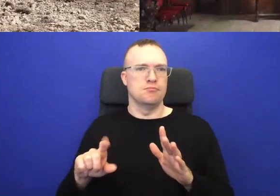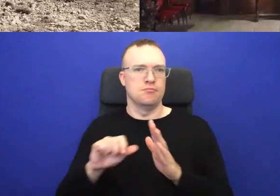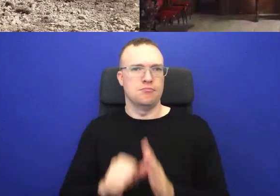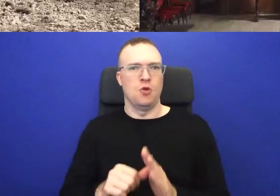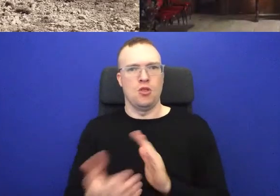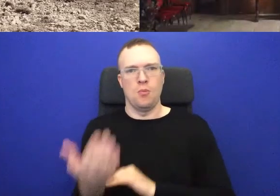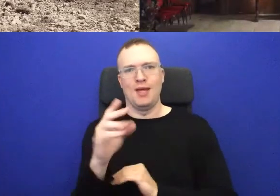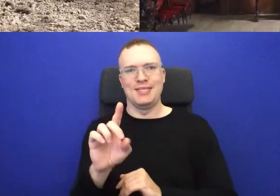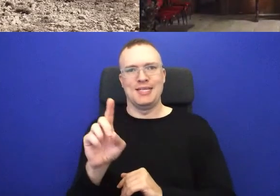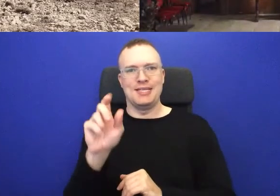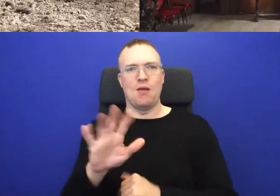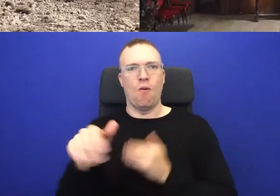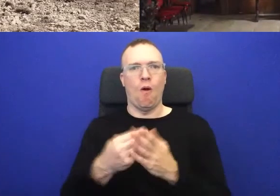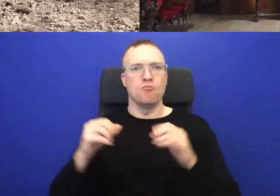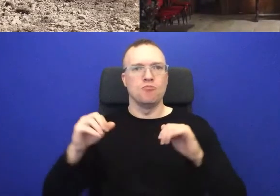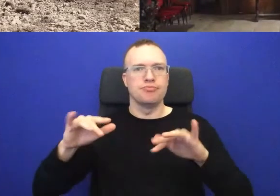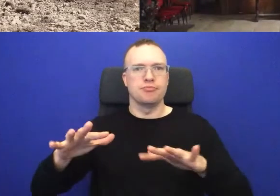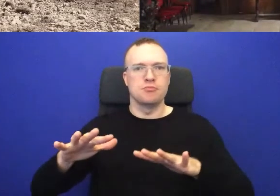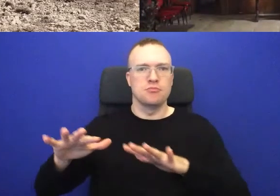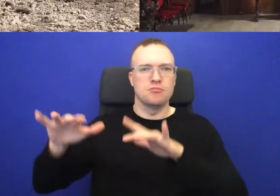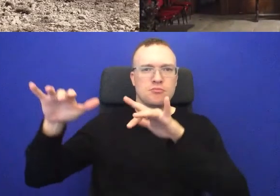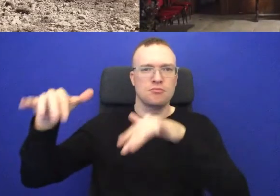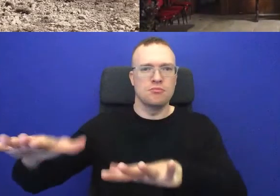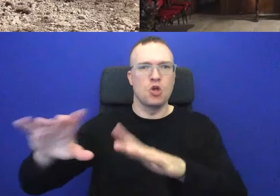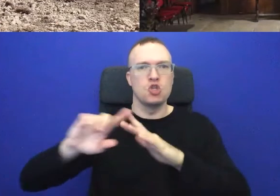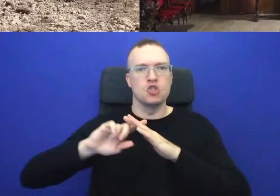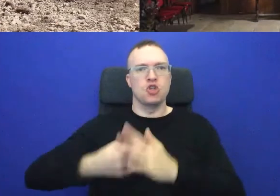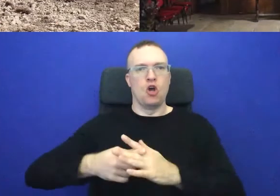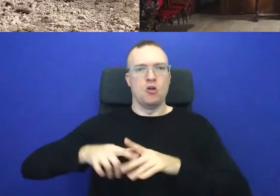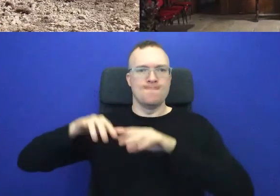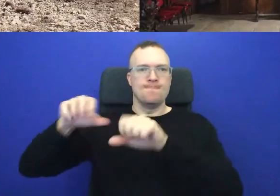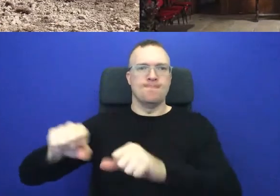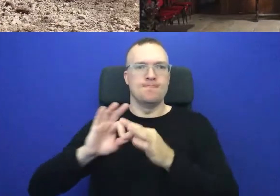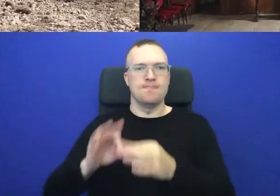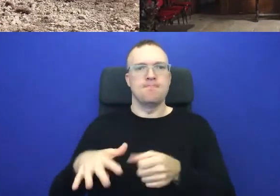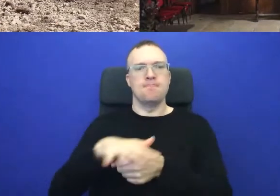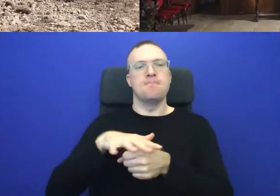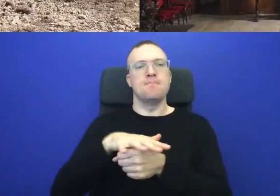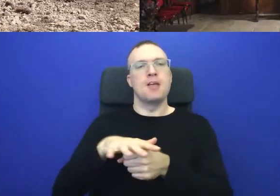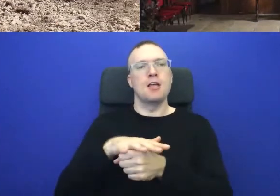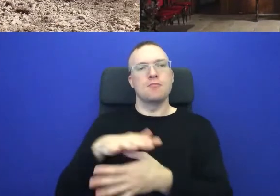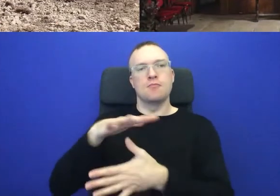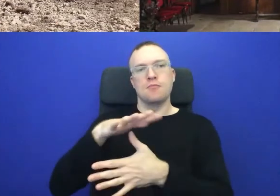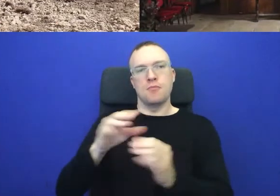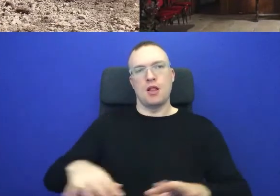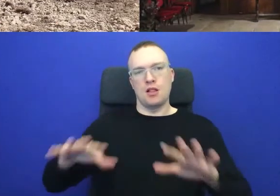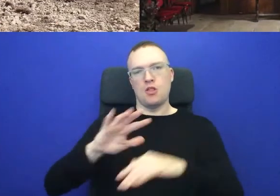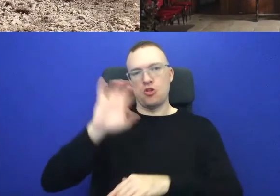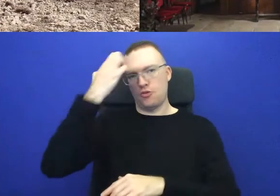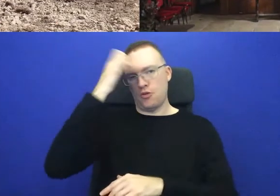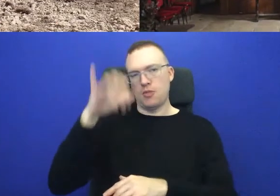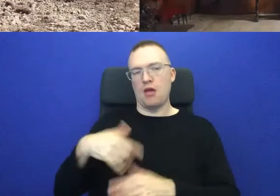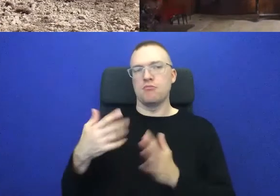air armada go over to begin the assault on mainland Europe as well. So that must have been a real sign